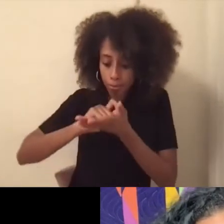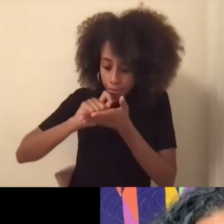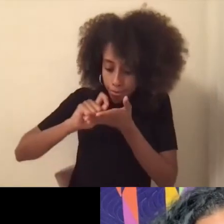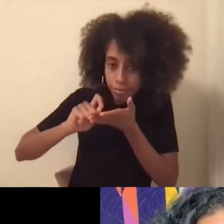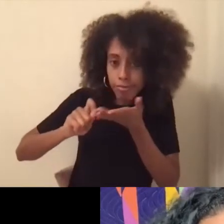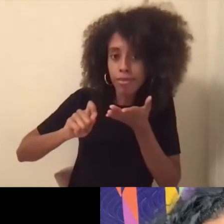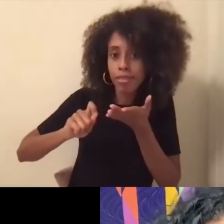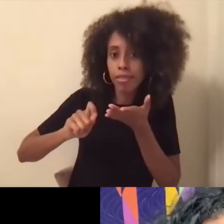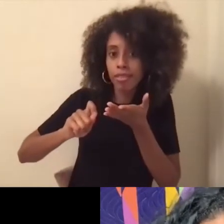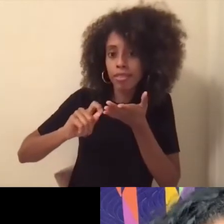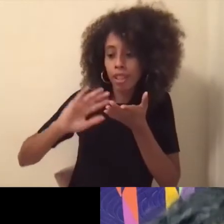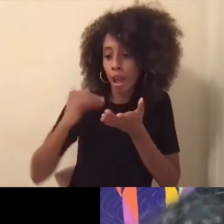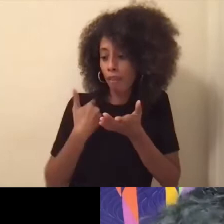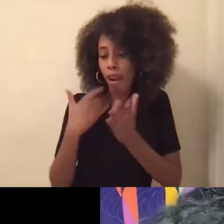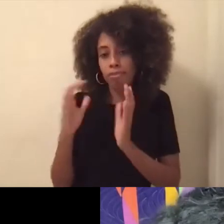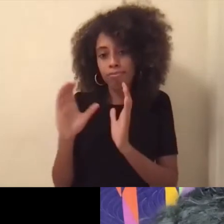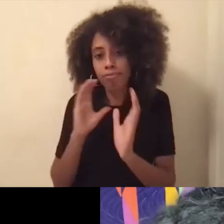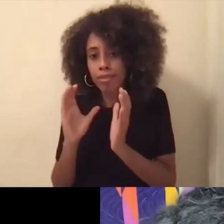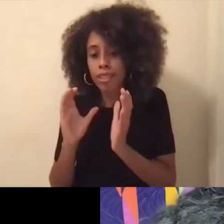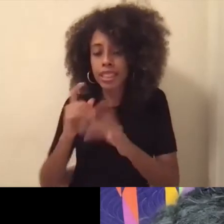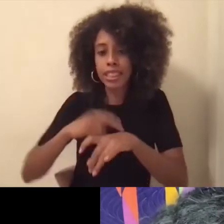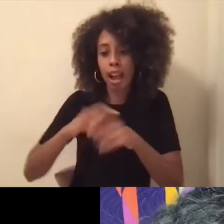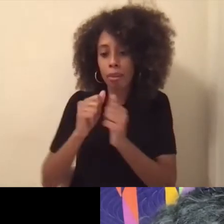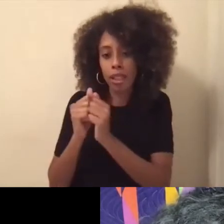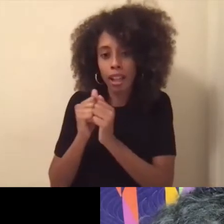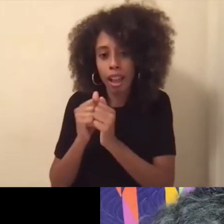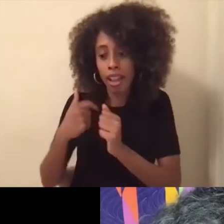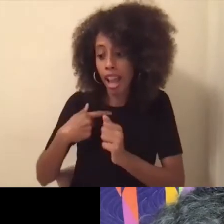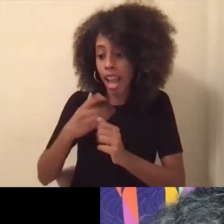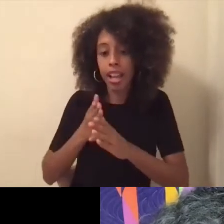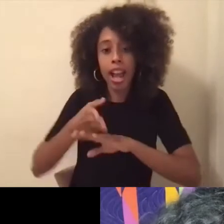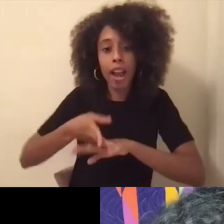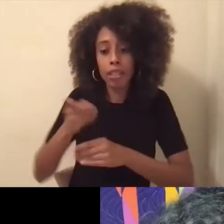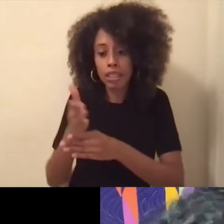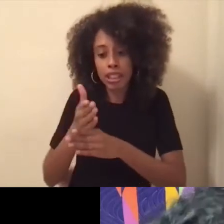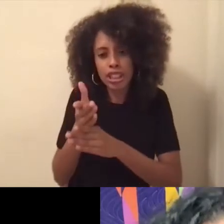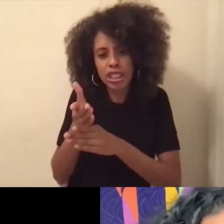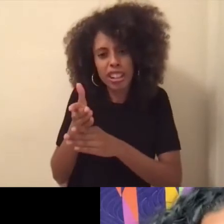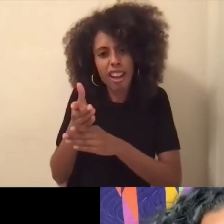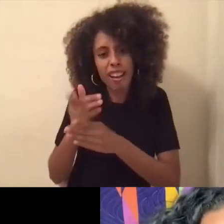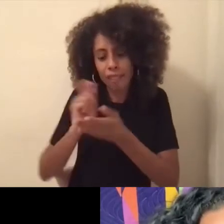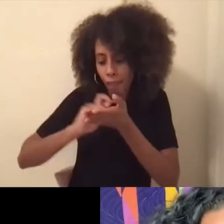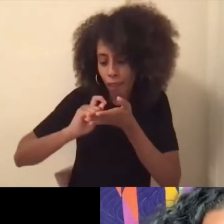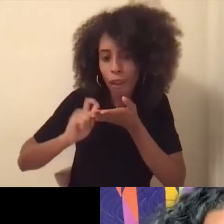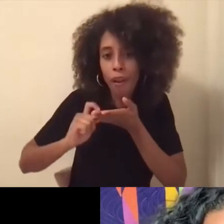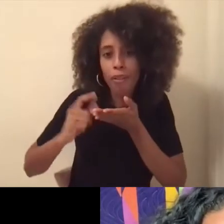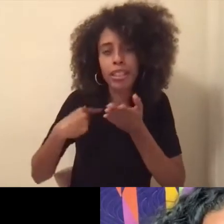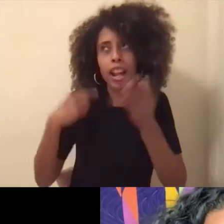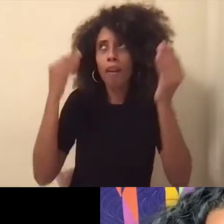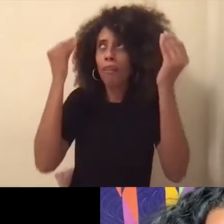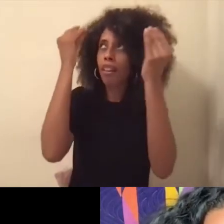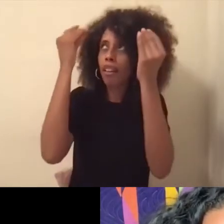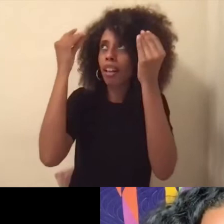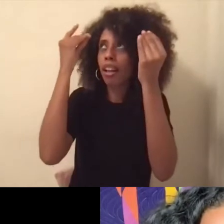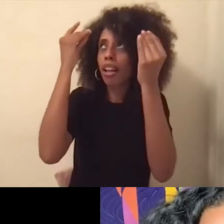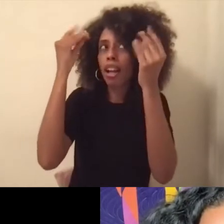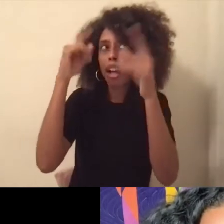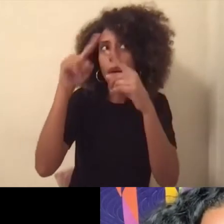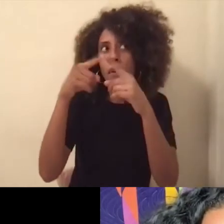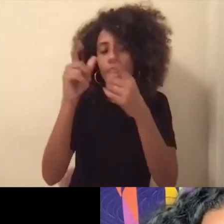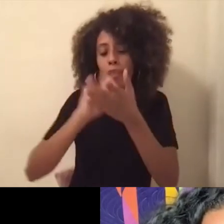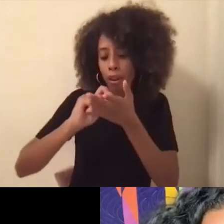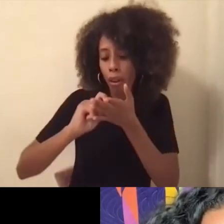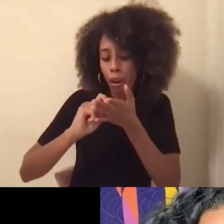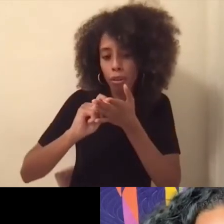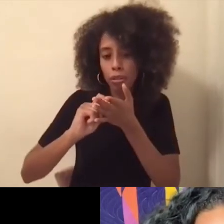notes, and I was meditating on those notes, and there were just a few things that stood out from that,